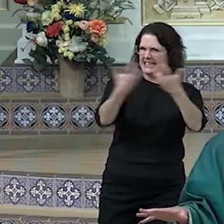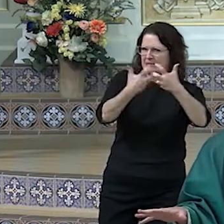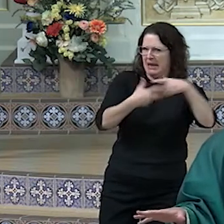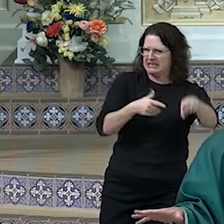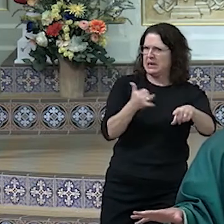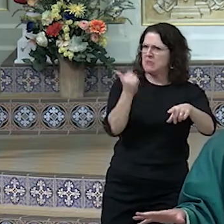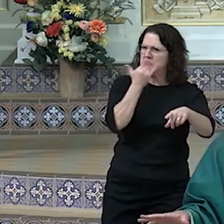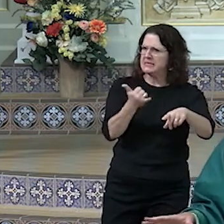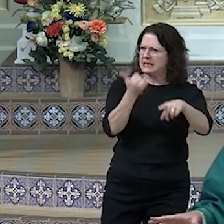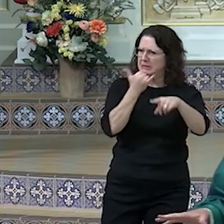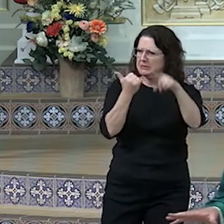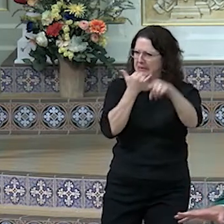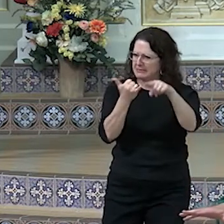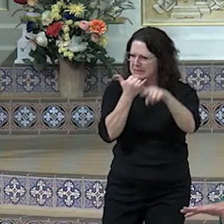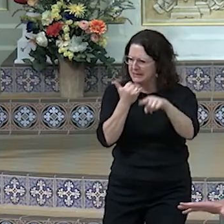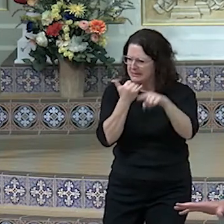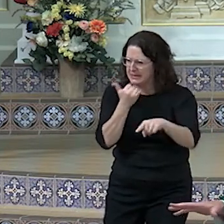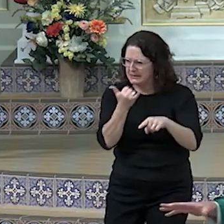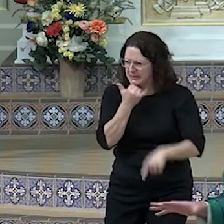around